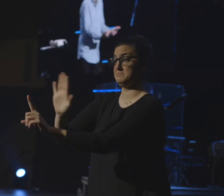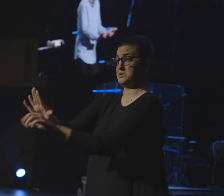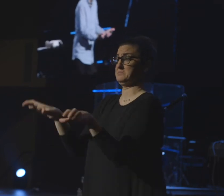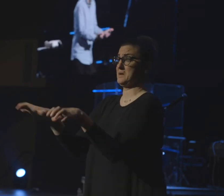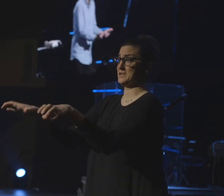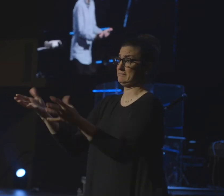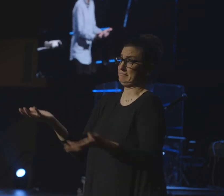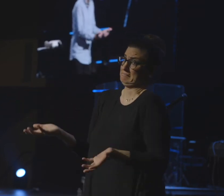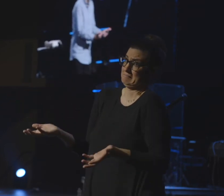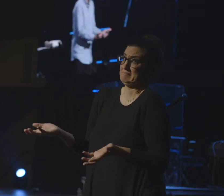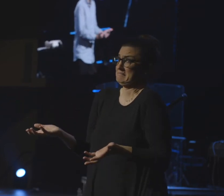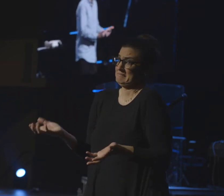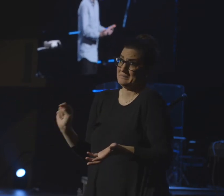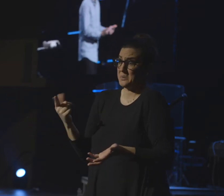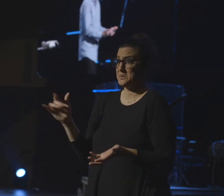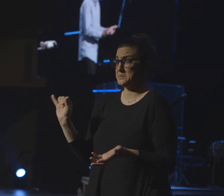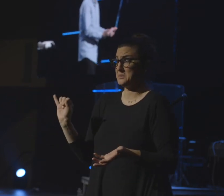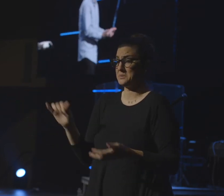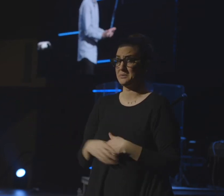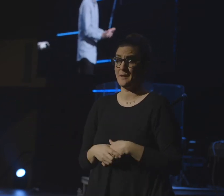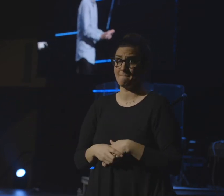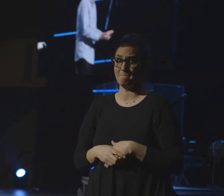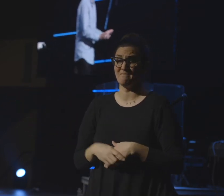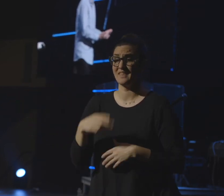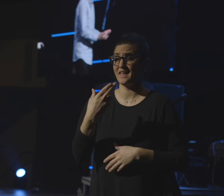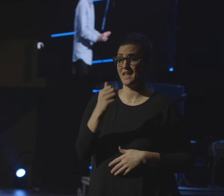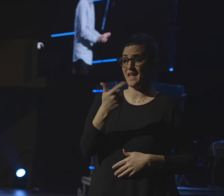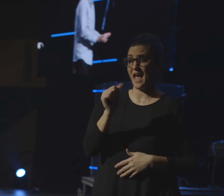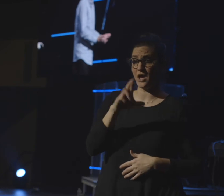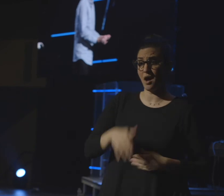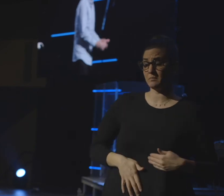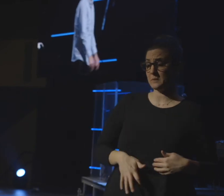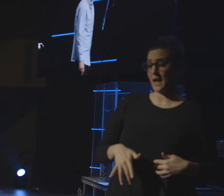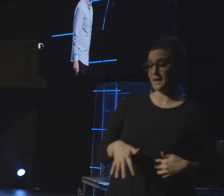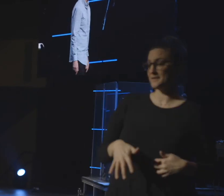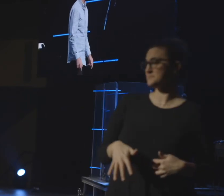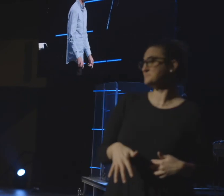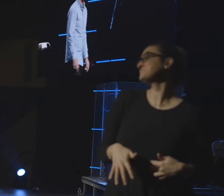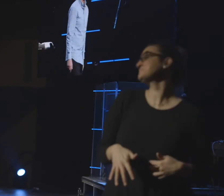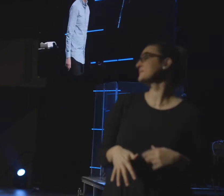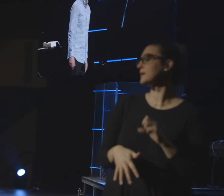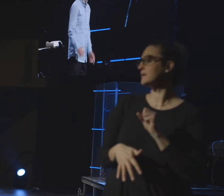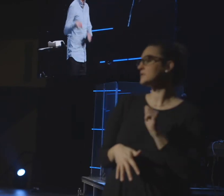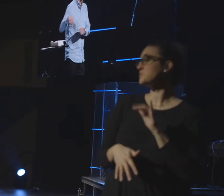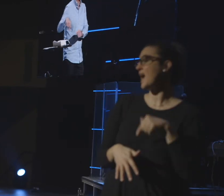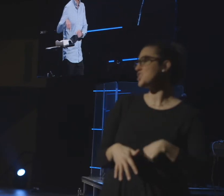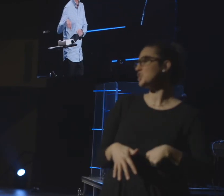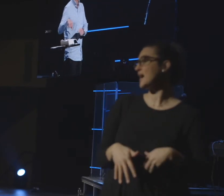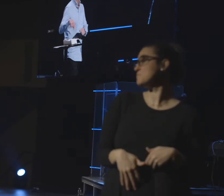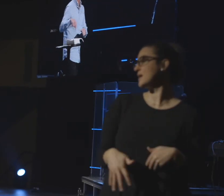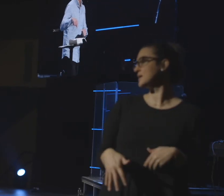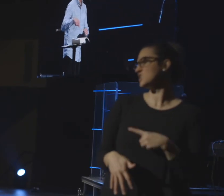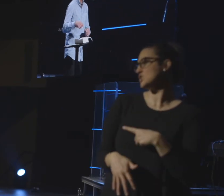lord. She rubbing her pregnancy in Sarah's face was not a very exemplary thing to do. Nobody in